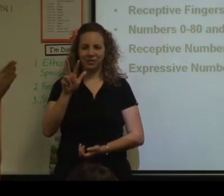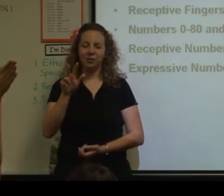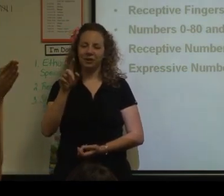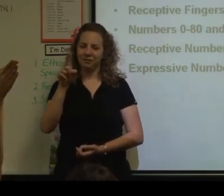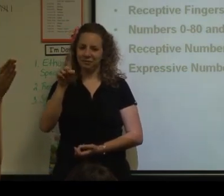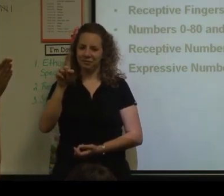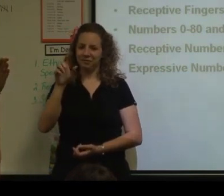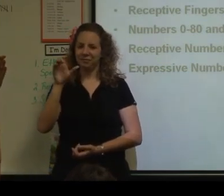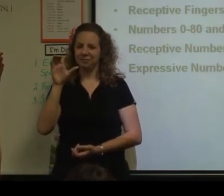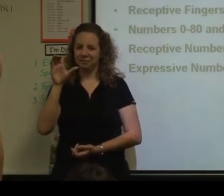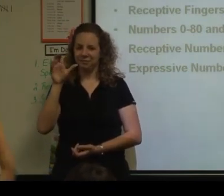4.